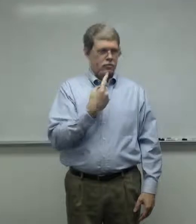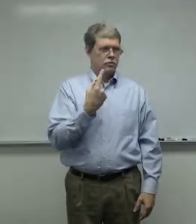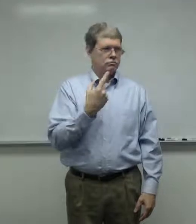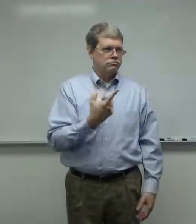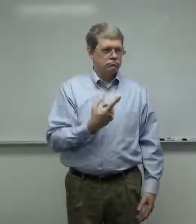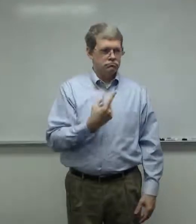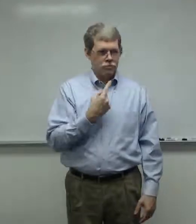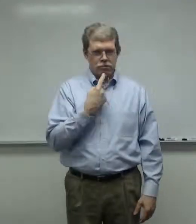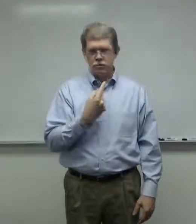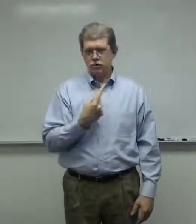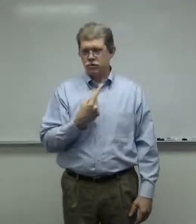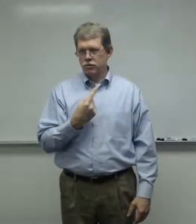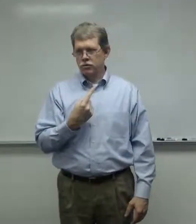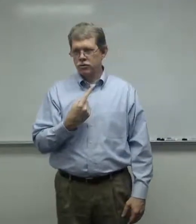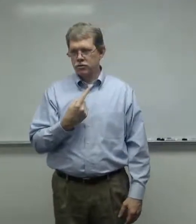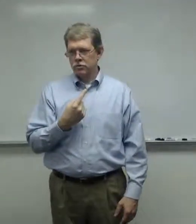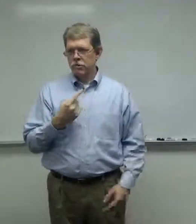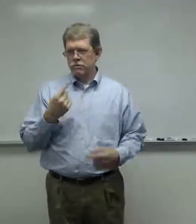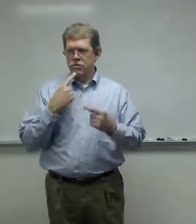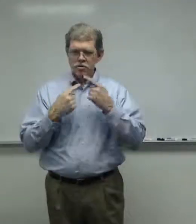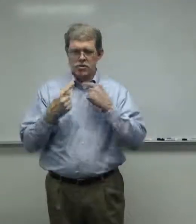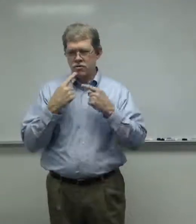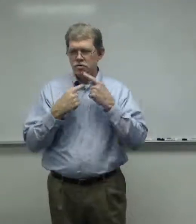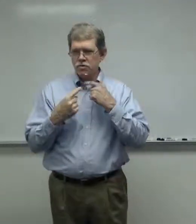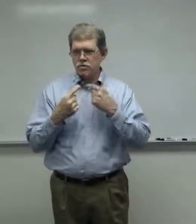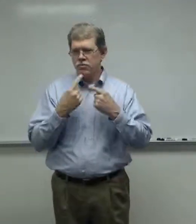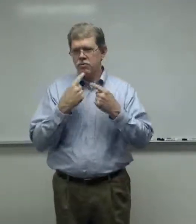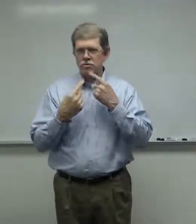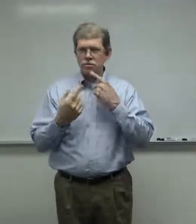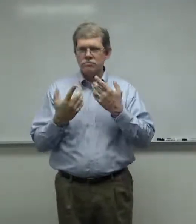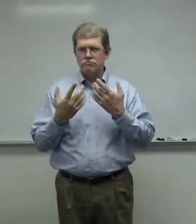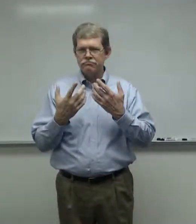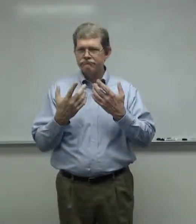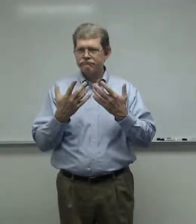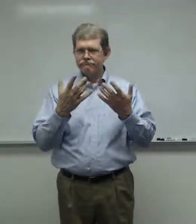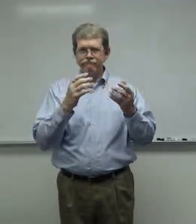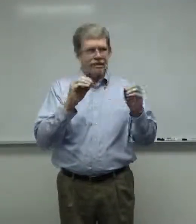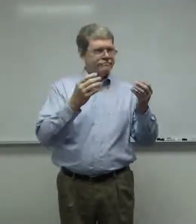you. I'm disappointed. Oh, it can be multiple disappointments.